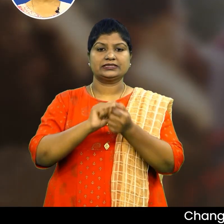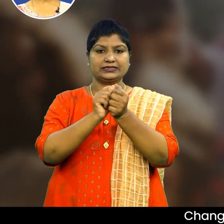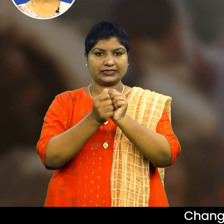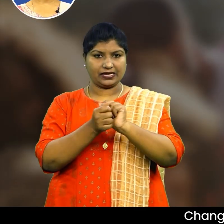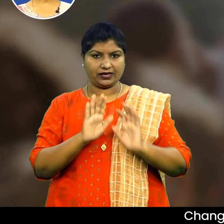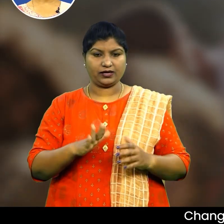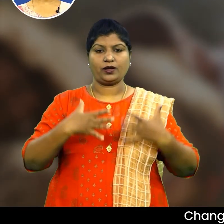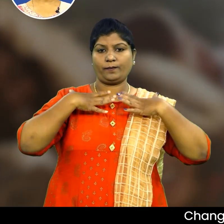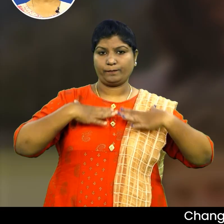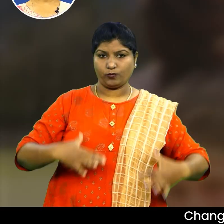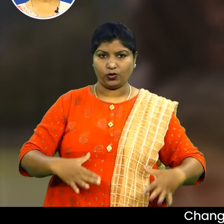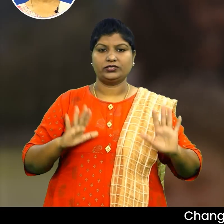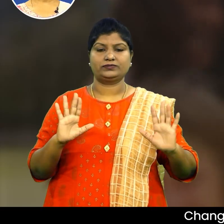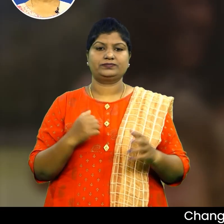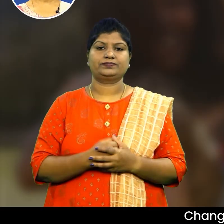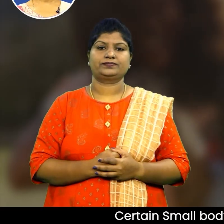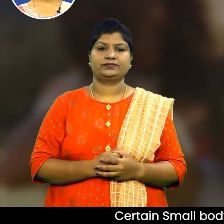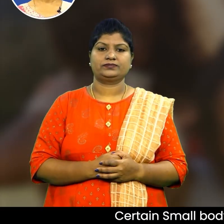Changes in body proportion.